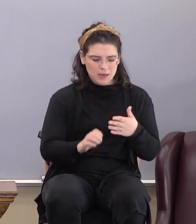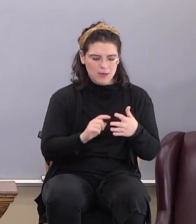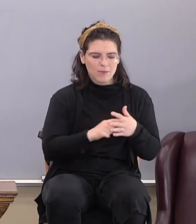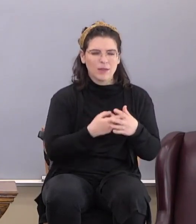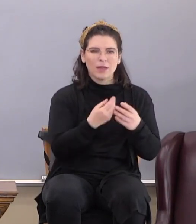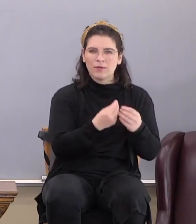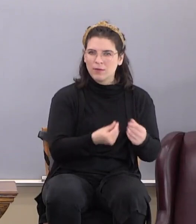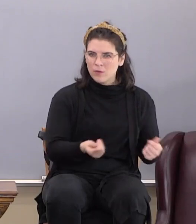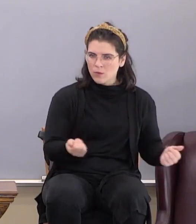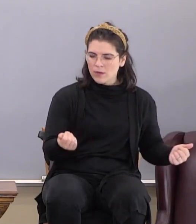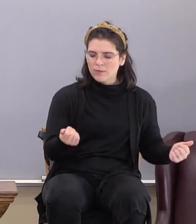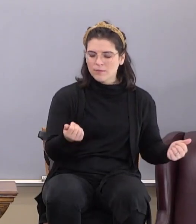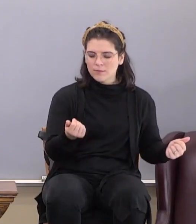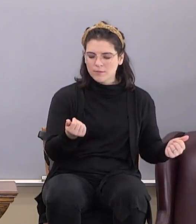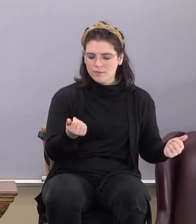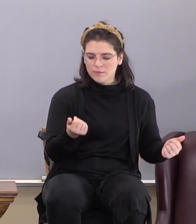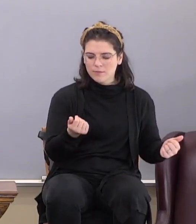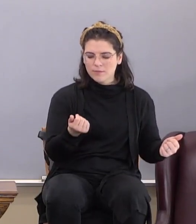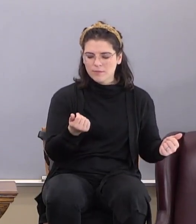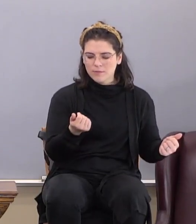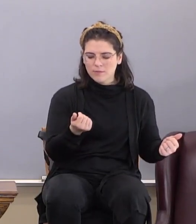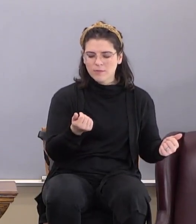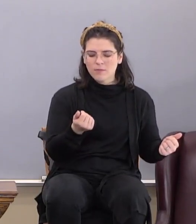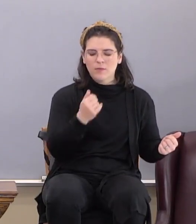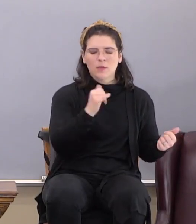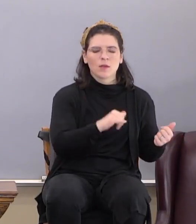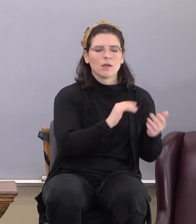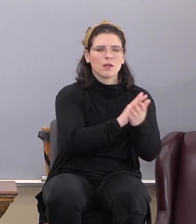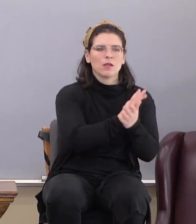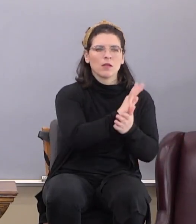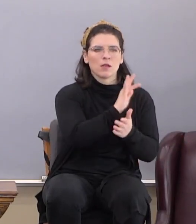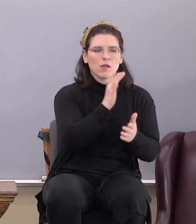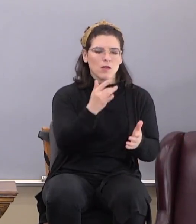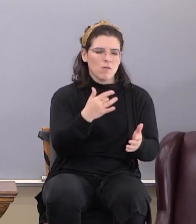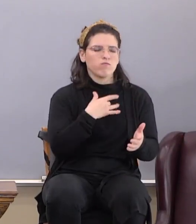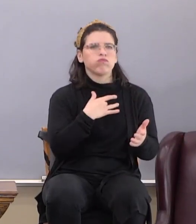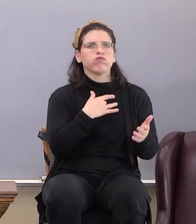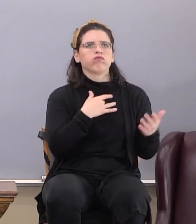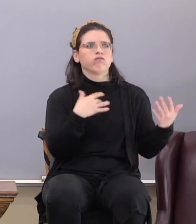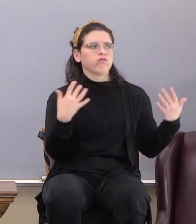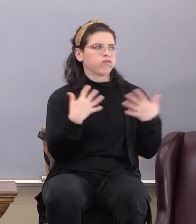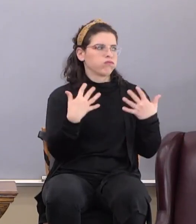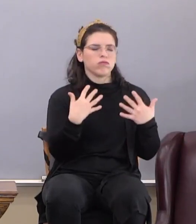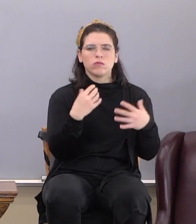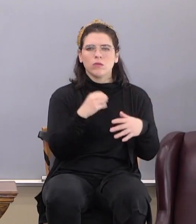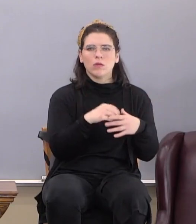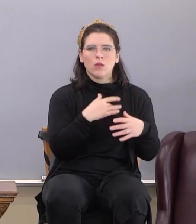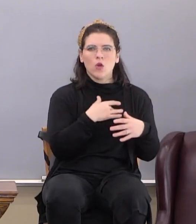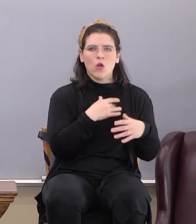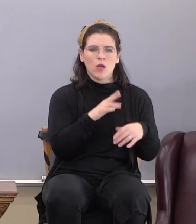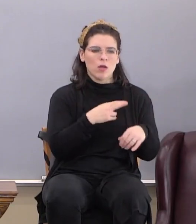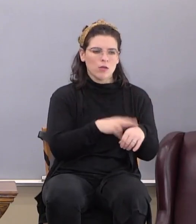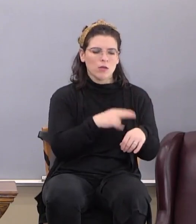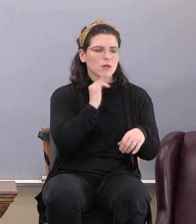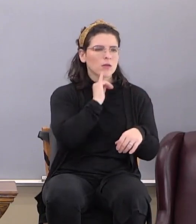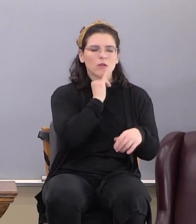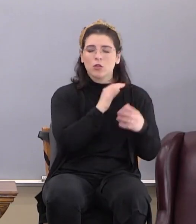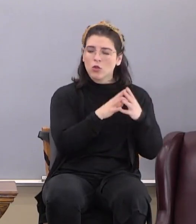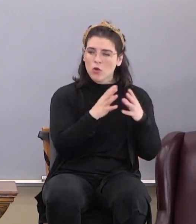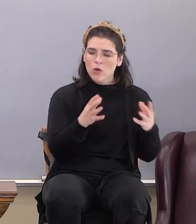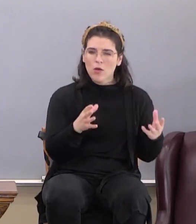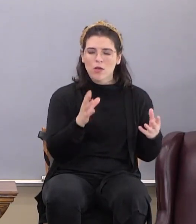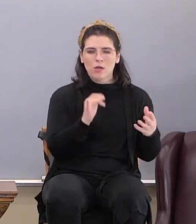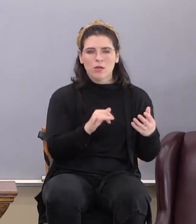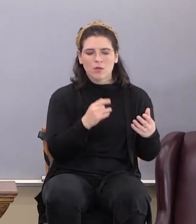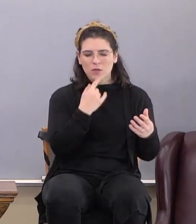fade away. And that glory, it struck terror in the hearts of the nation of Israel. So much so,